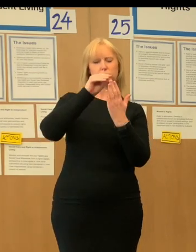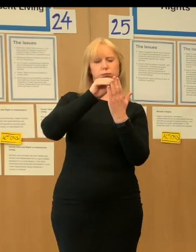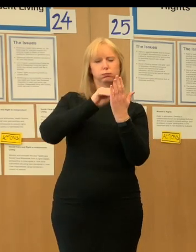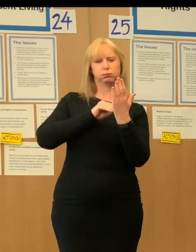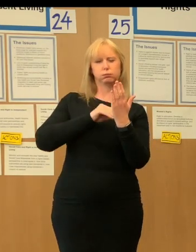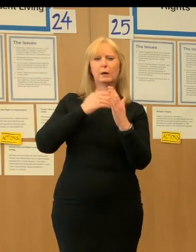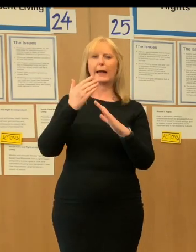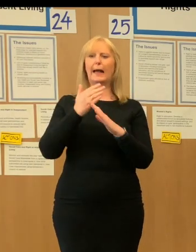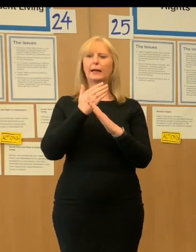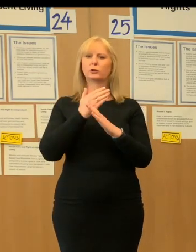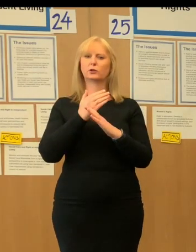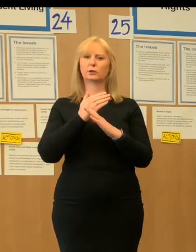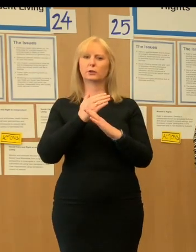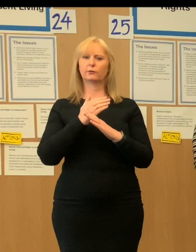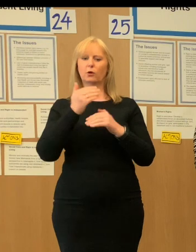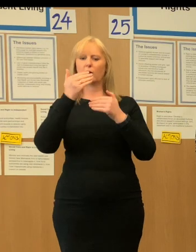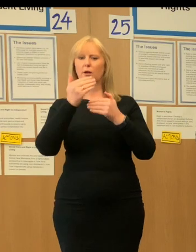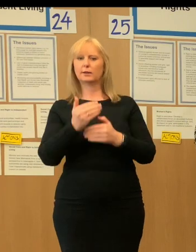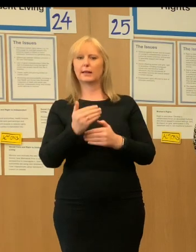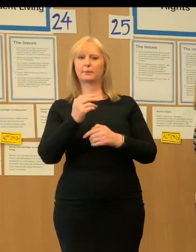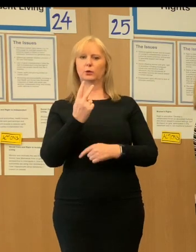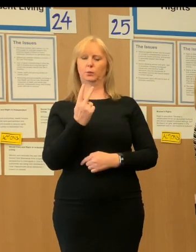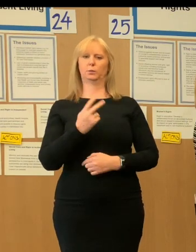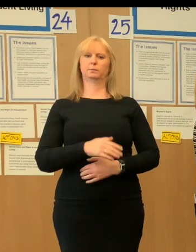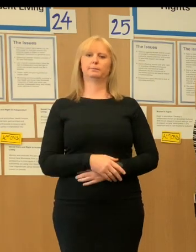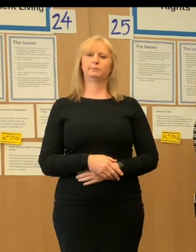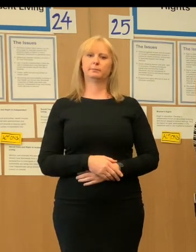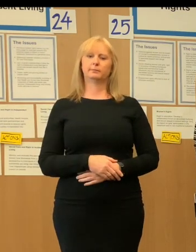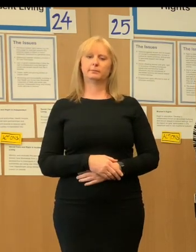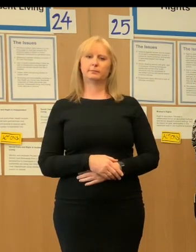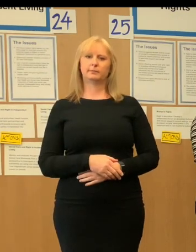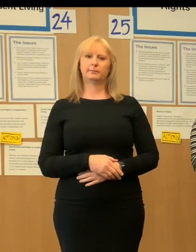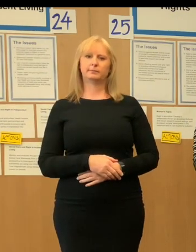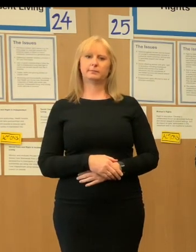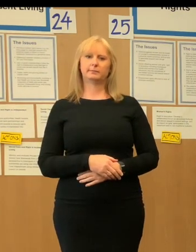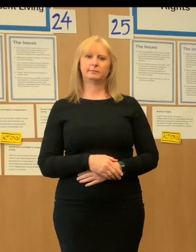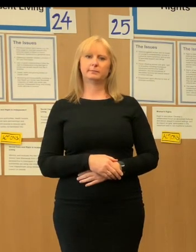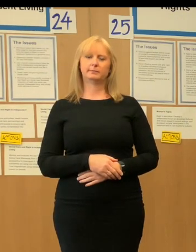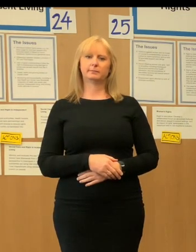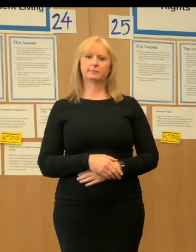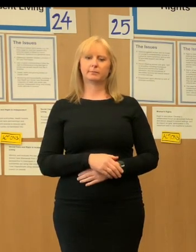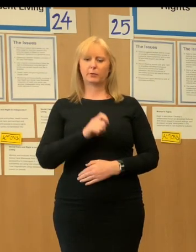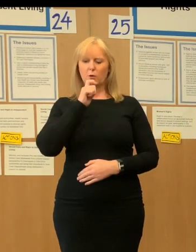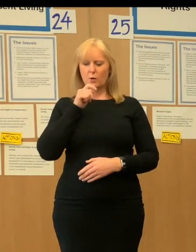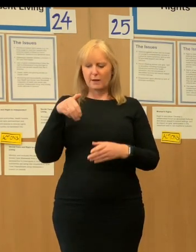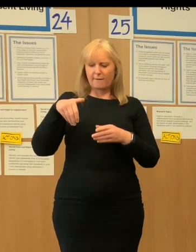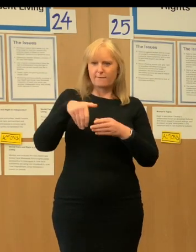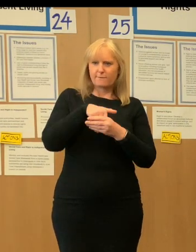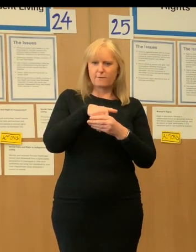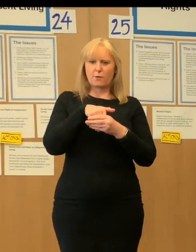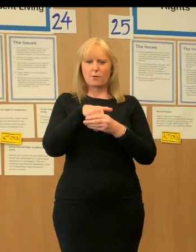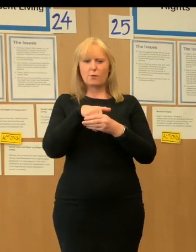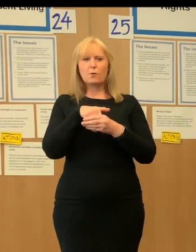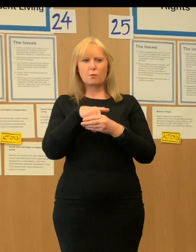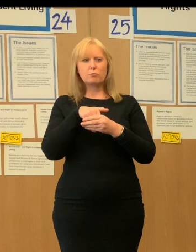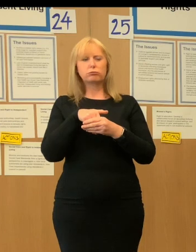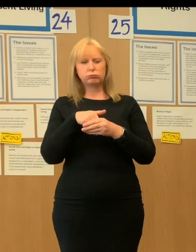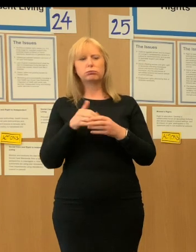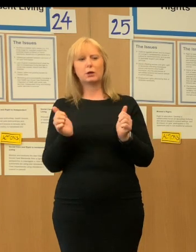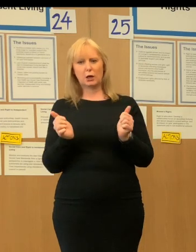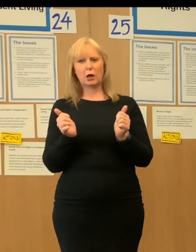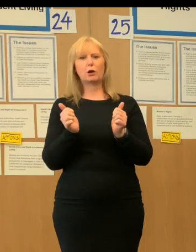like for SNAP 2 under each of these themes. Those of us who've been involved in that process, I think, would agree that it's